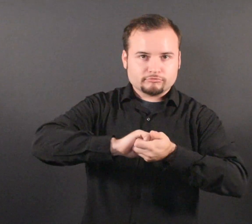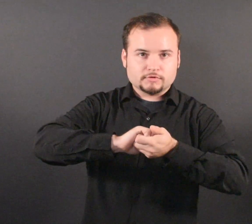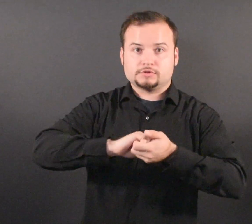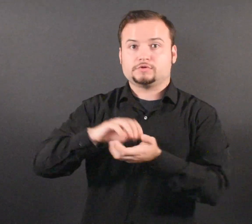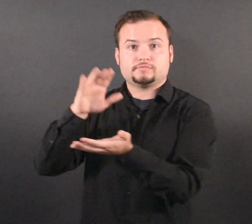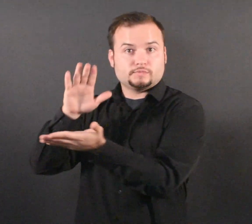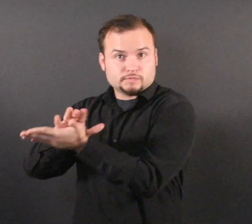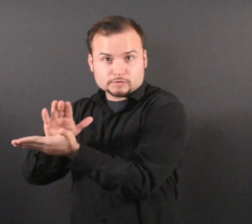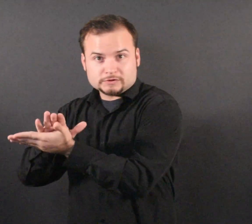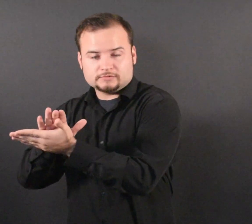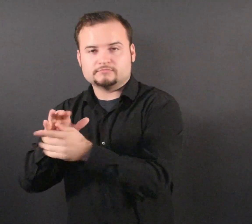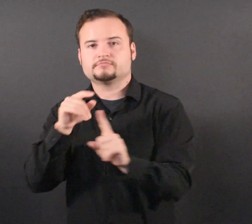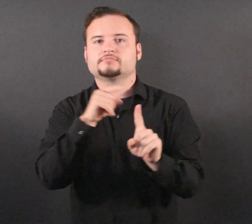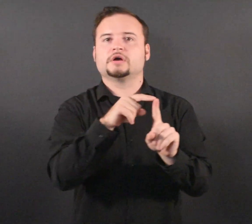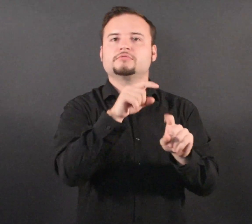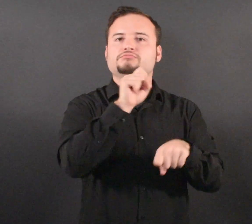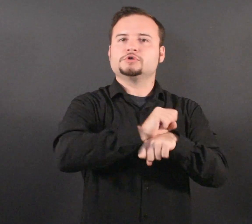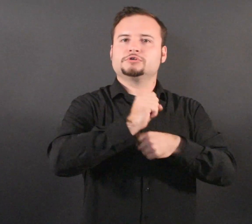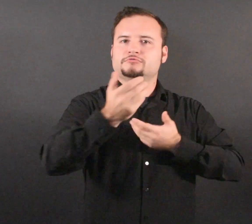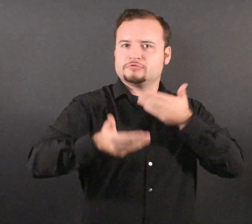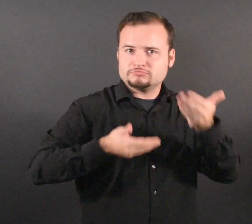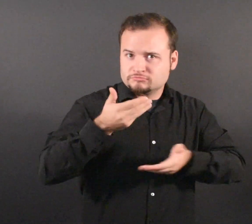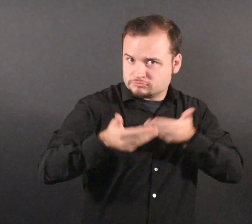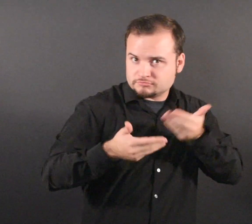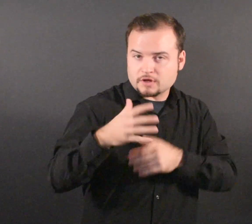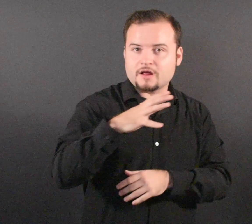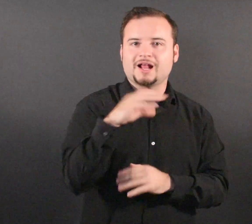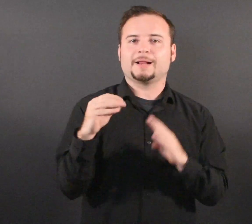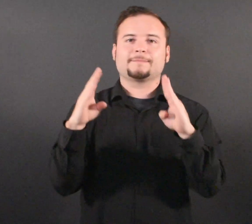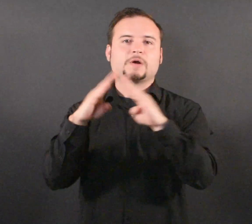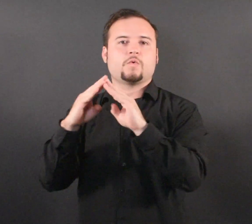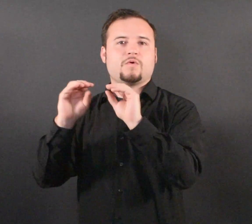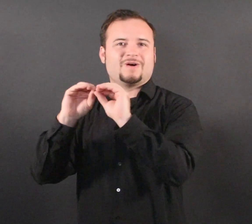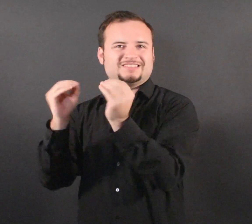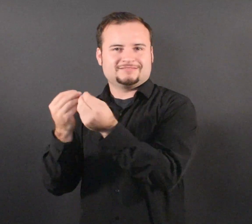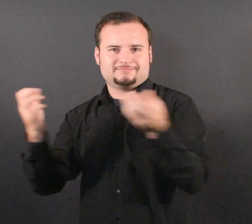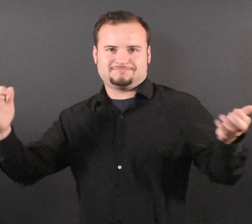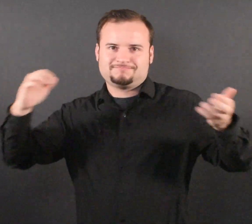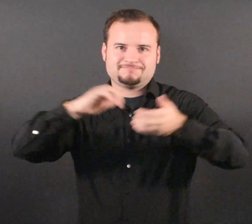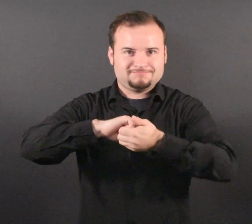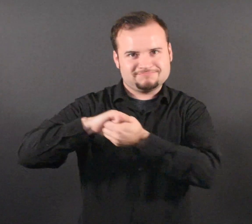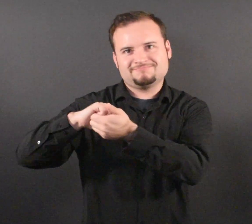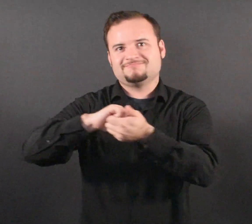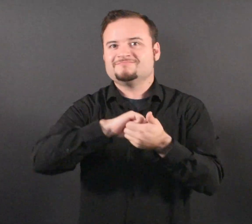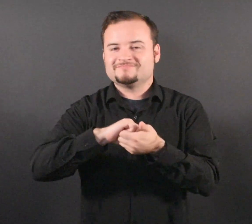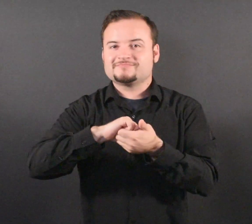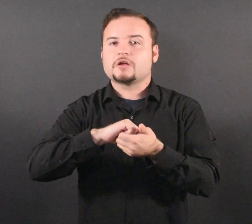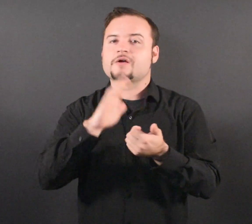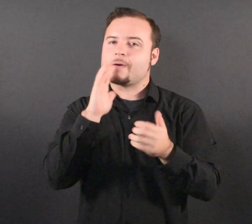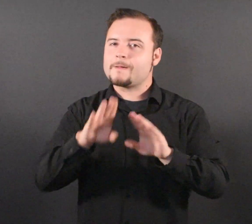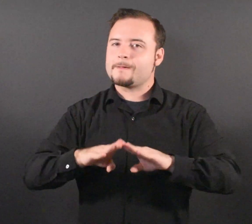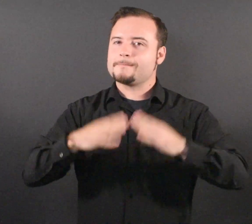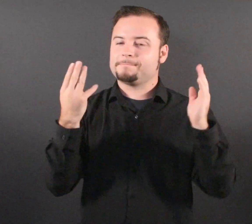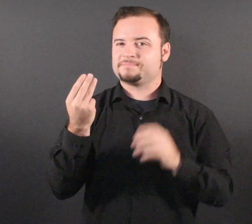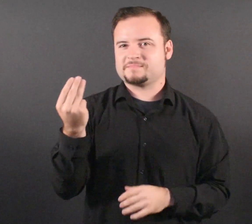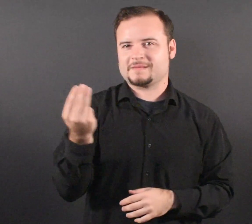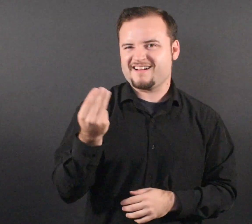between schools, employers, and community organizations opens on